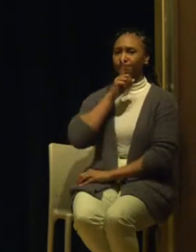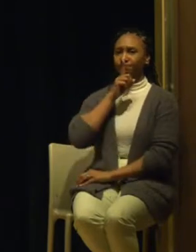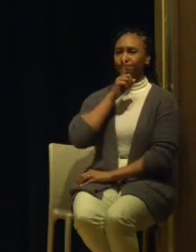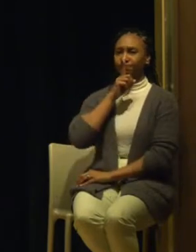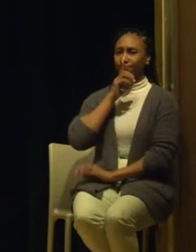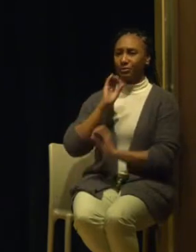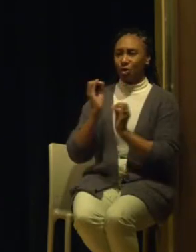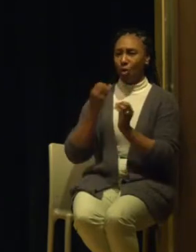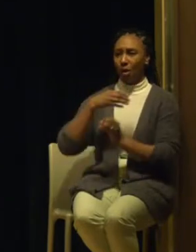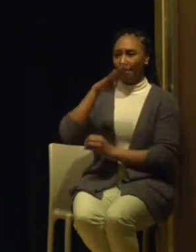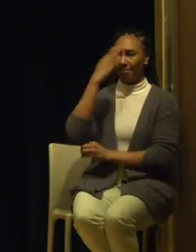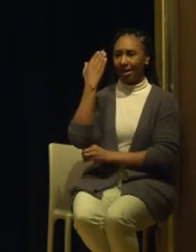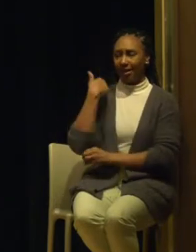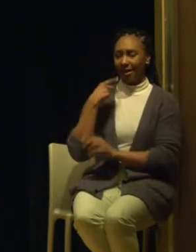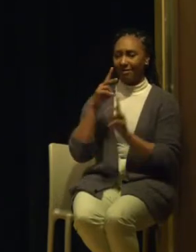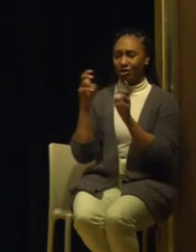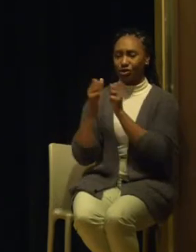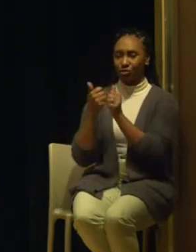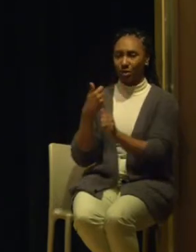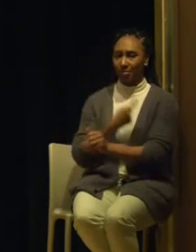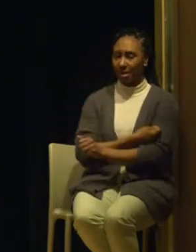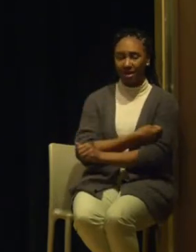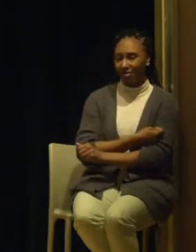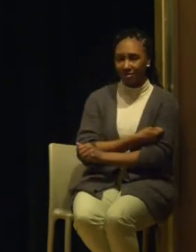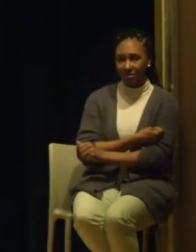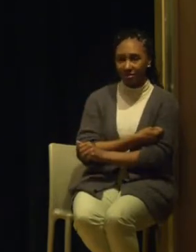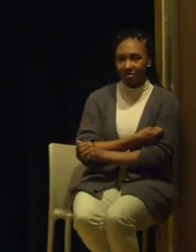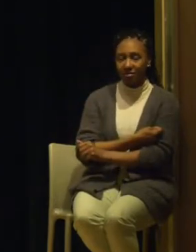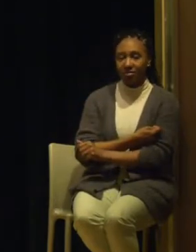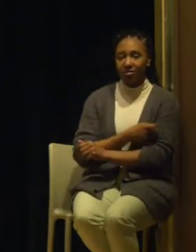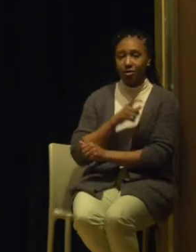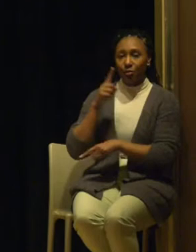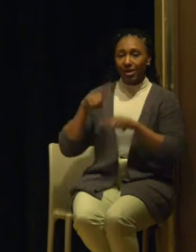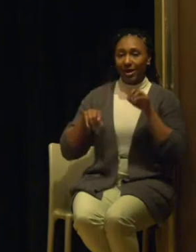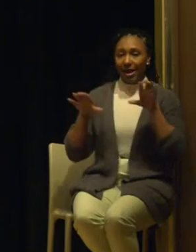problem. Right. I mean, it's part. And with scripted, you can